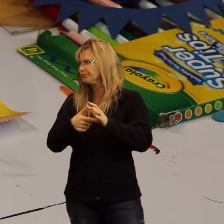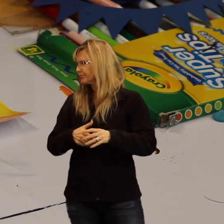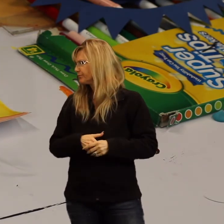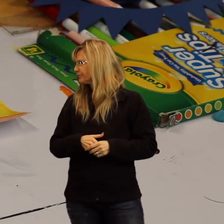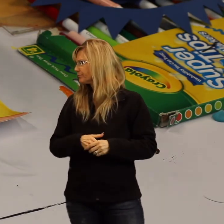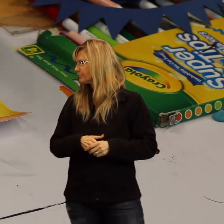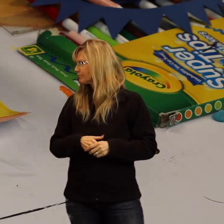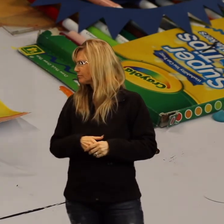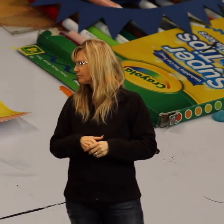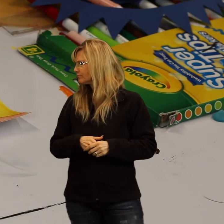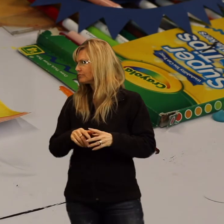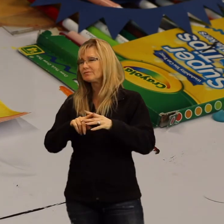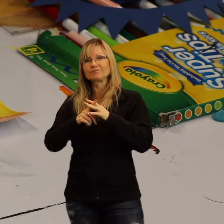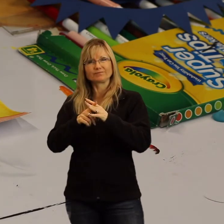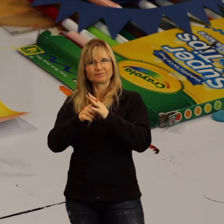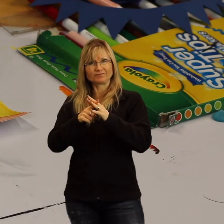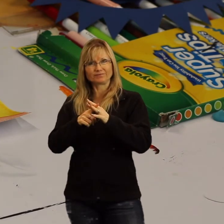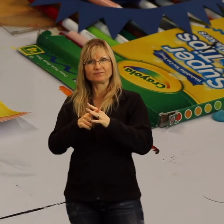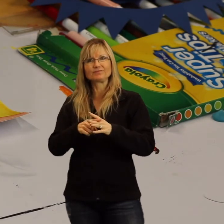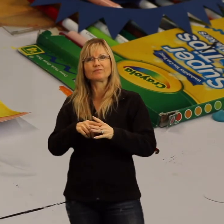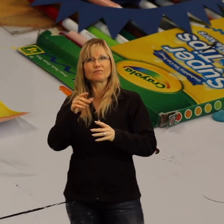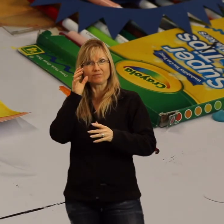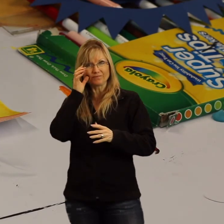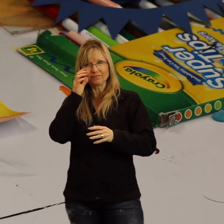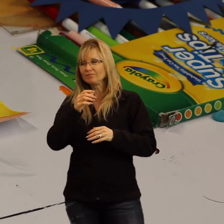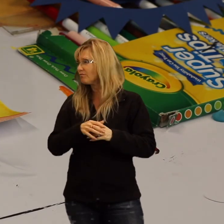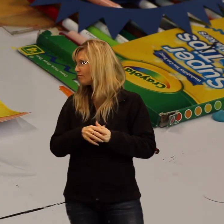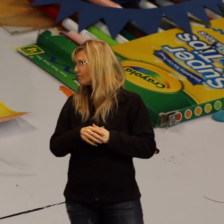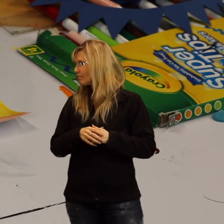So we'll start with the first half of the moon.